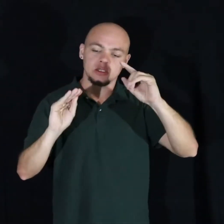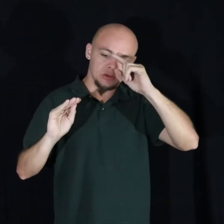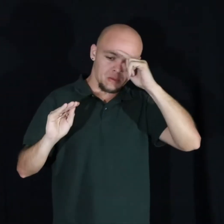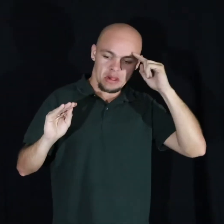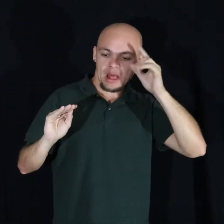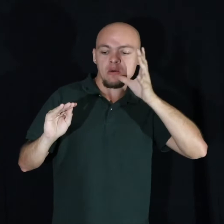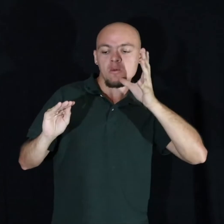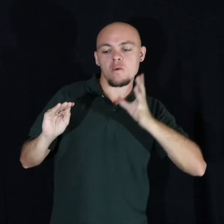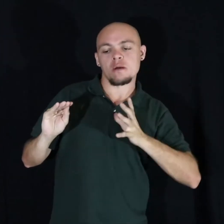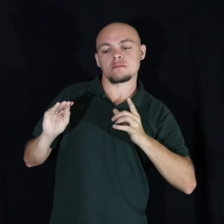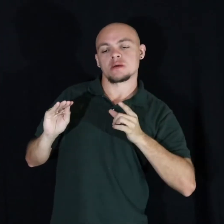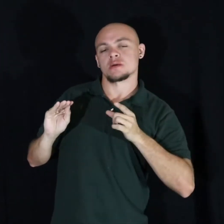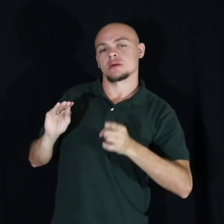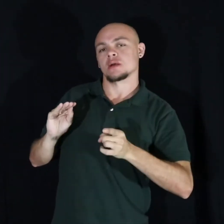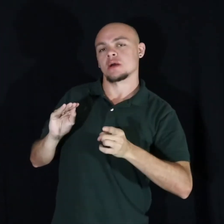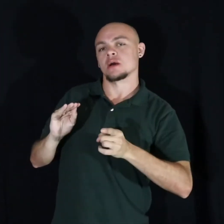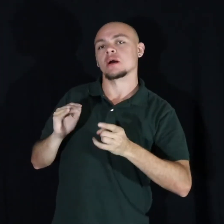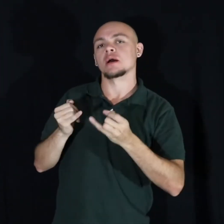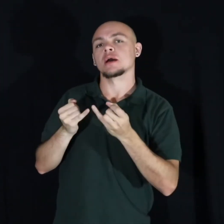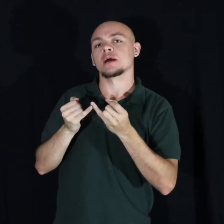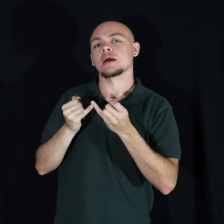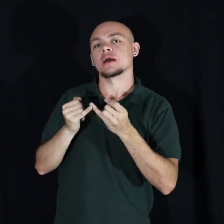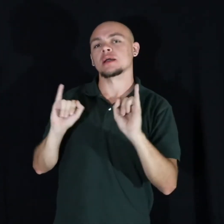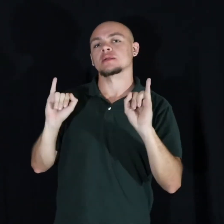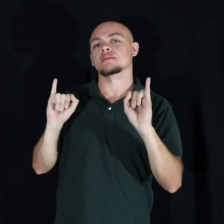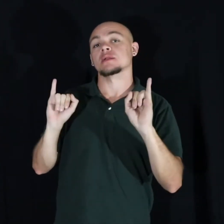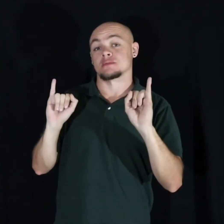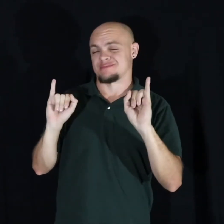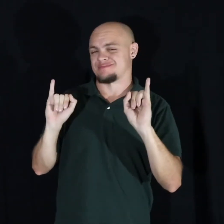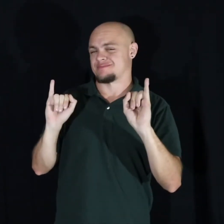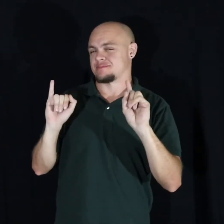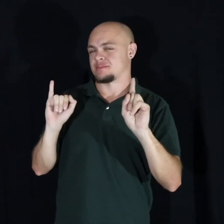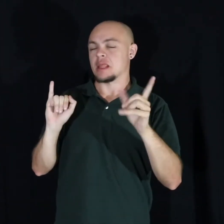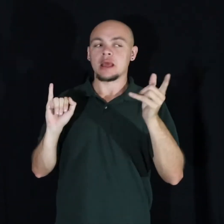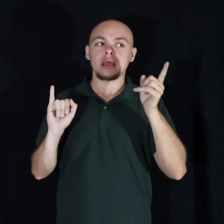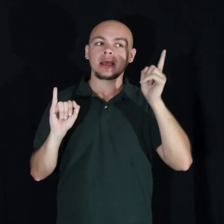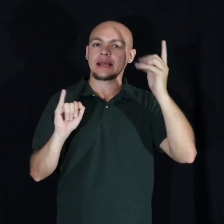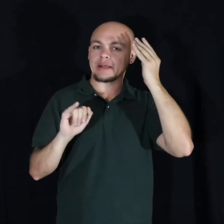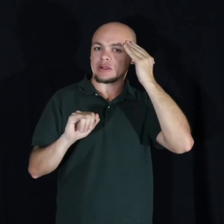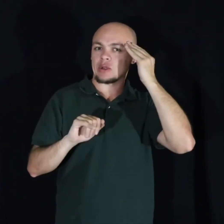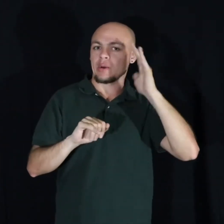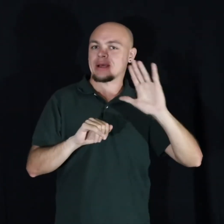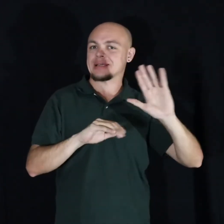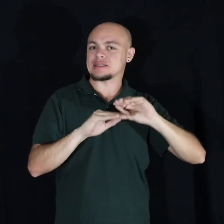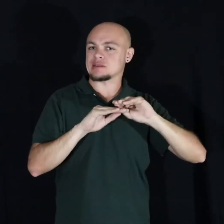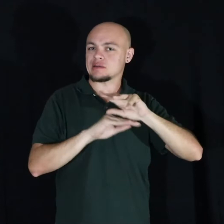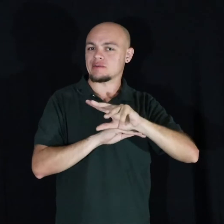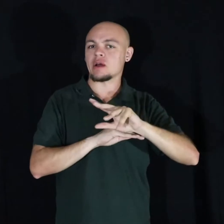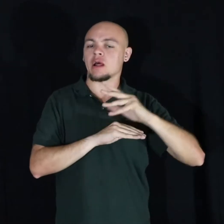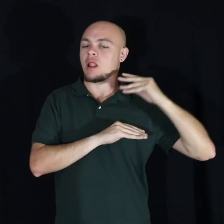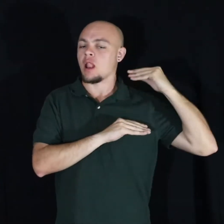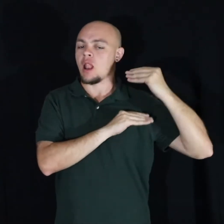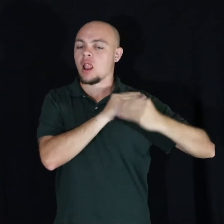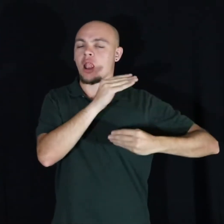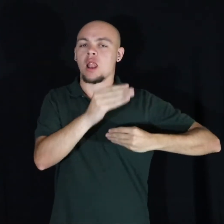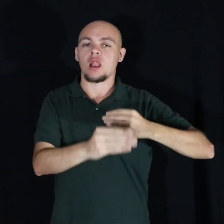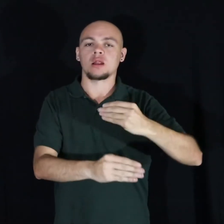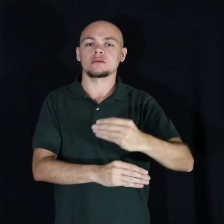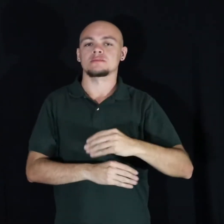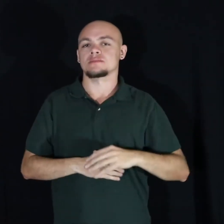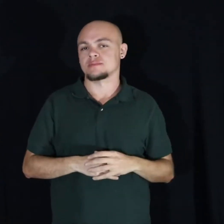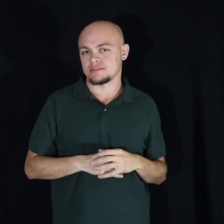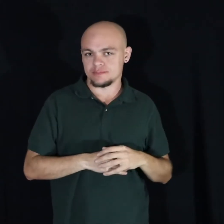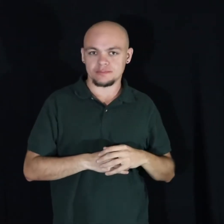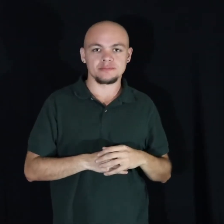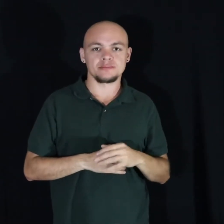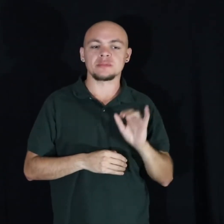woman independence. He knew that his influence would last for centuries. We abide